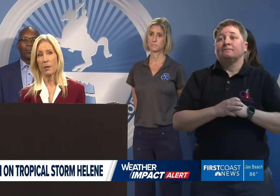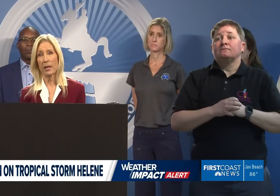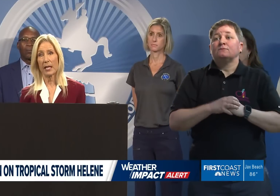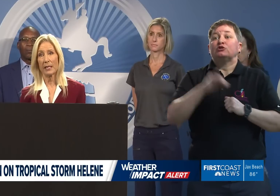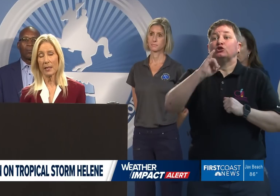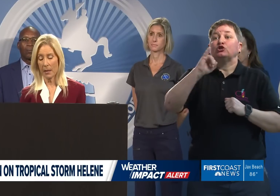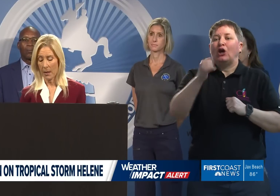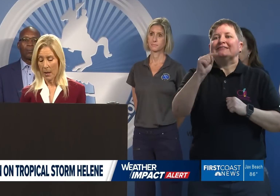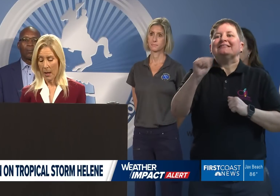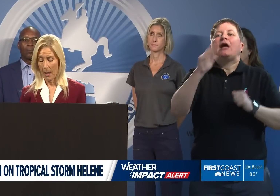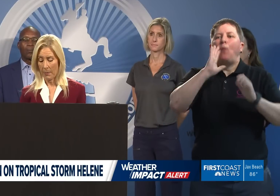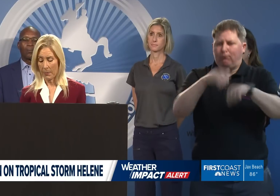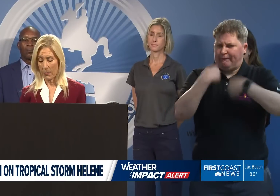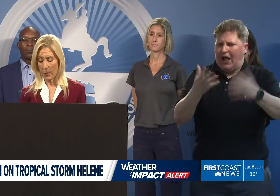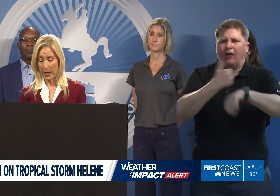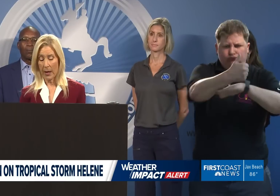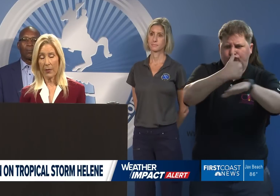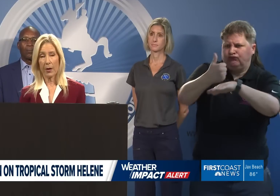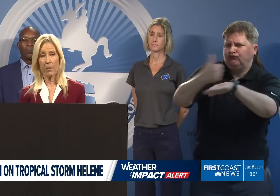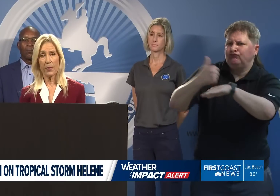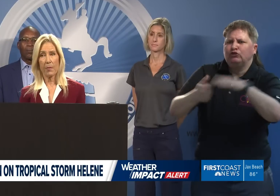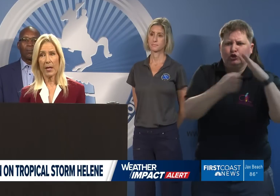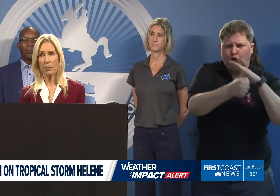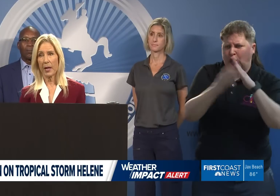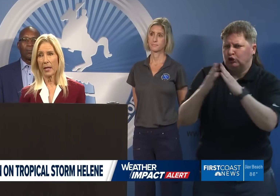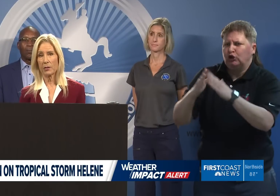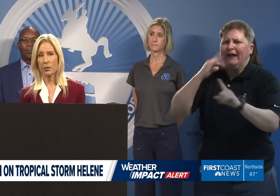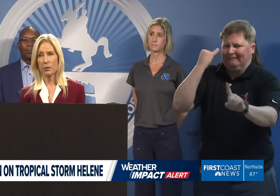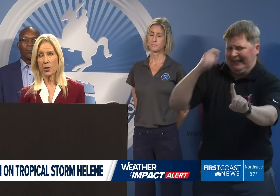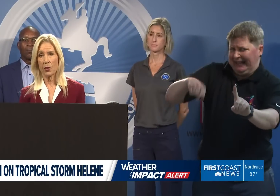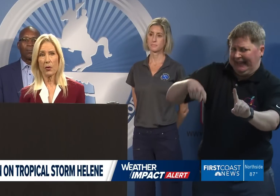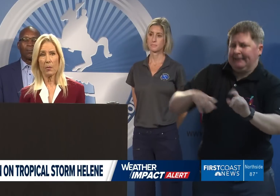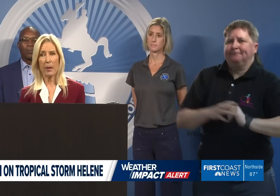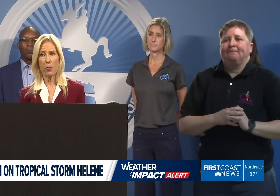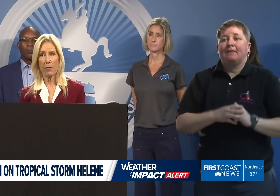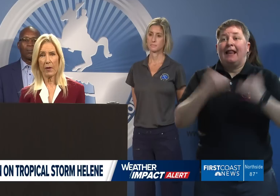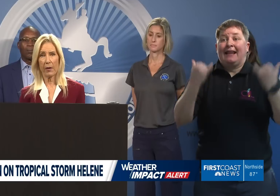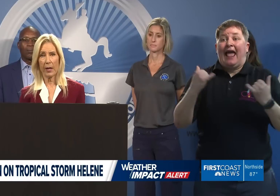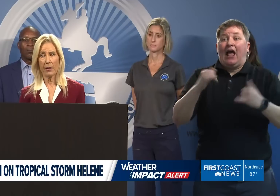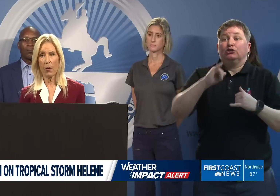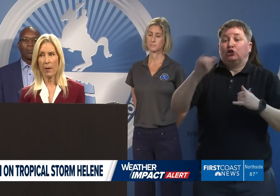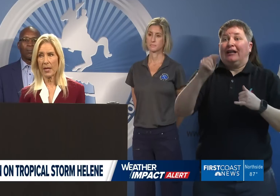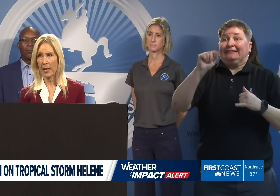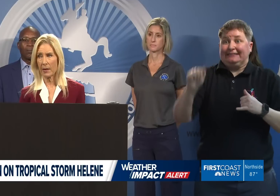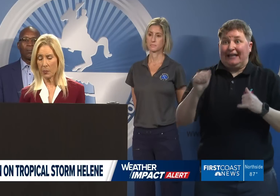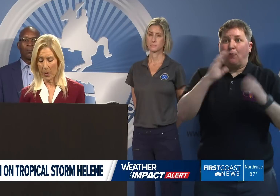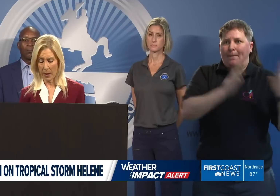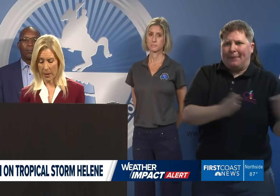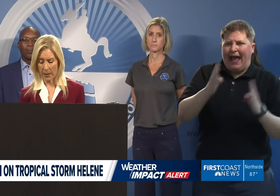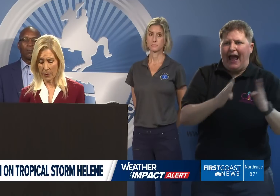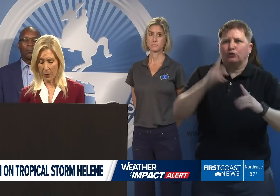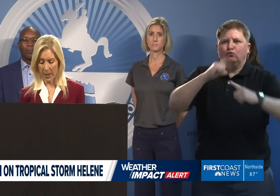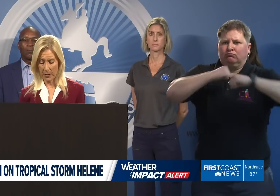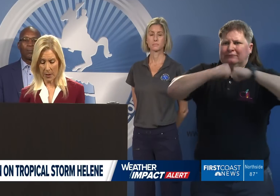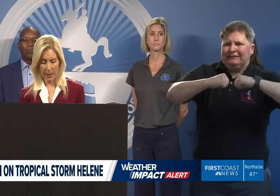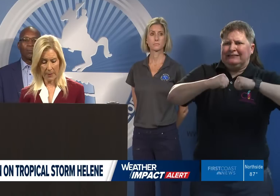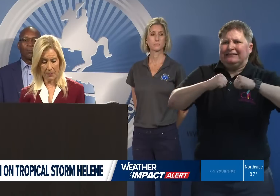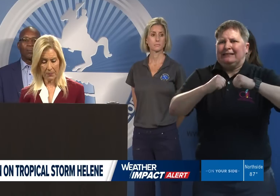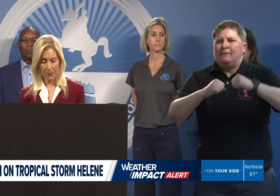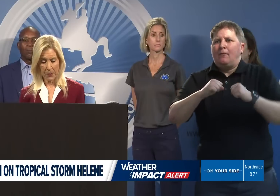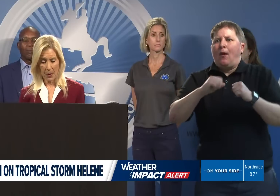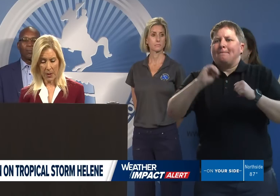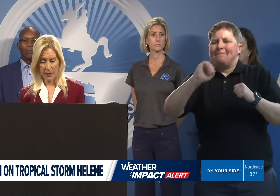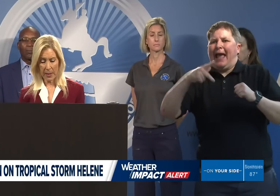shelters if anybody needs it. Right now, they're making plans to secure the Mayport Ferry. No update at this point, at least from us,